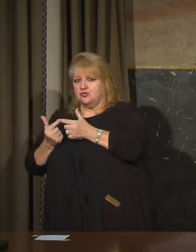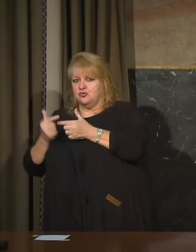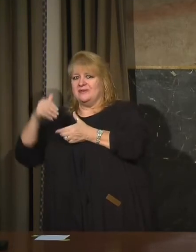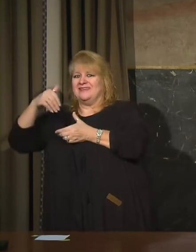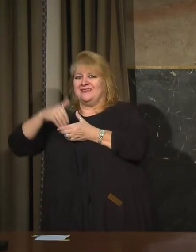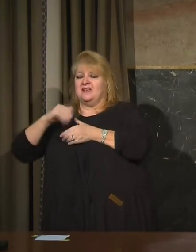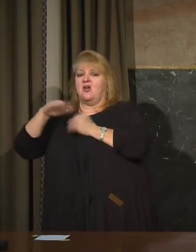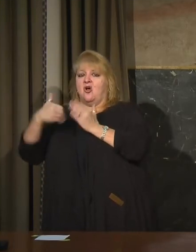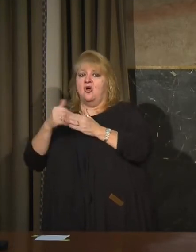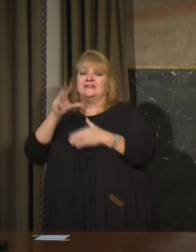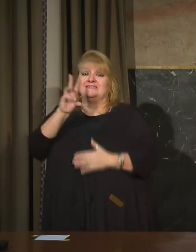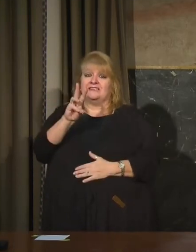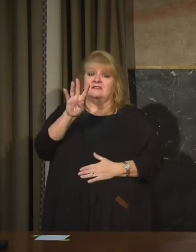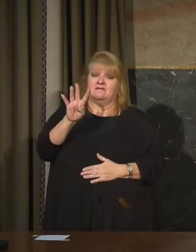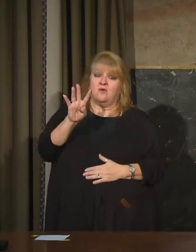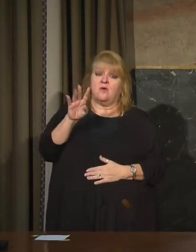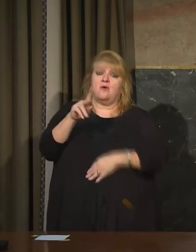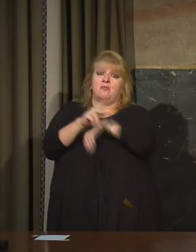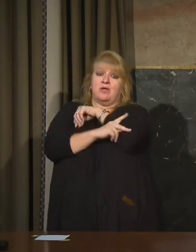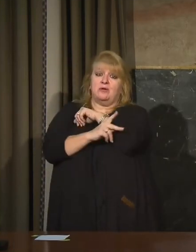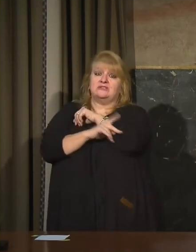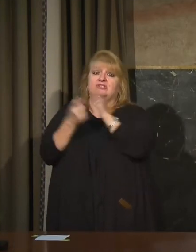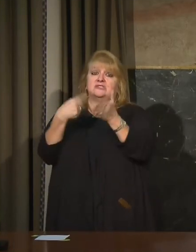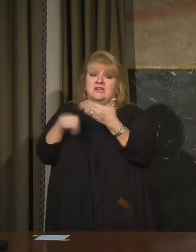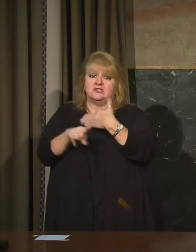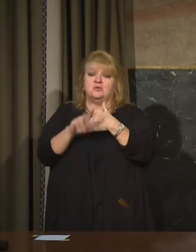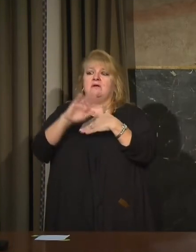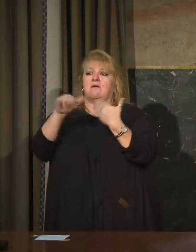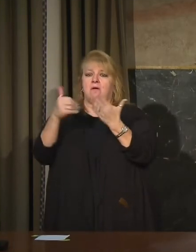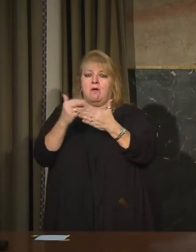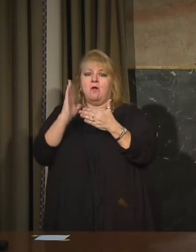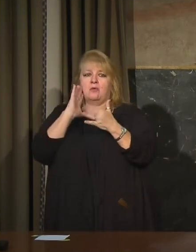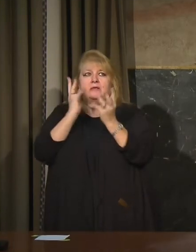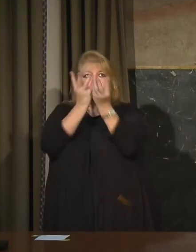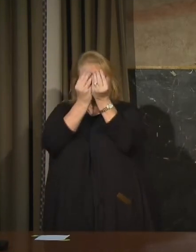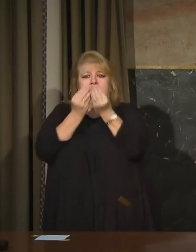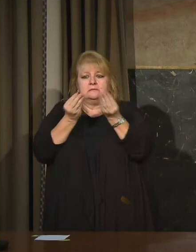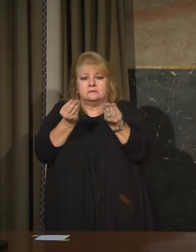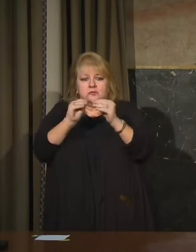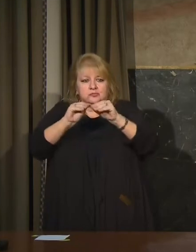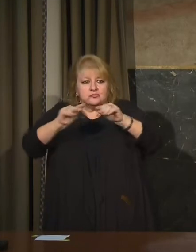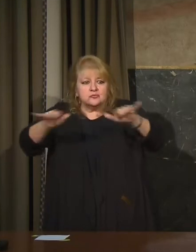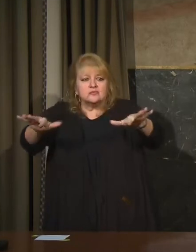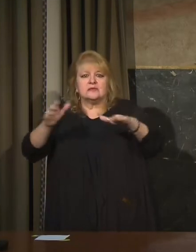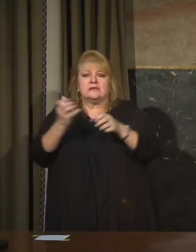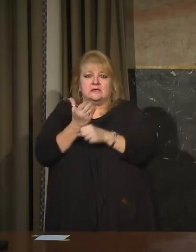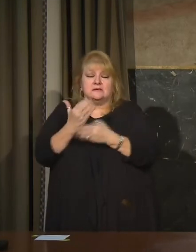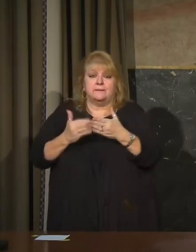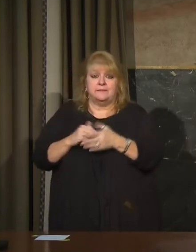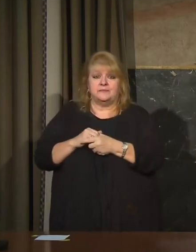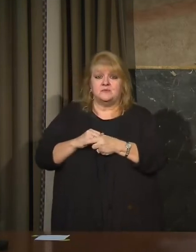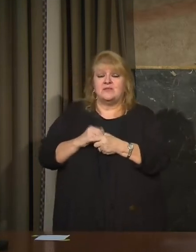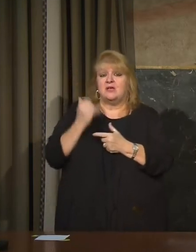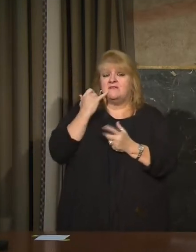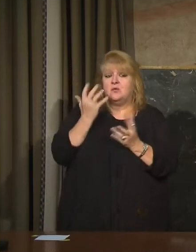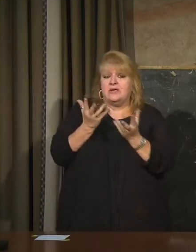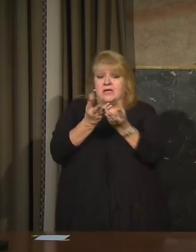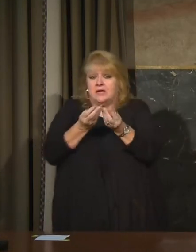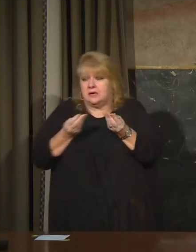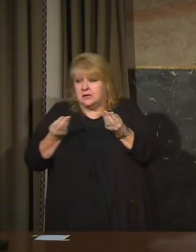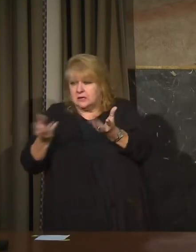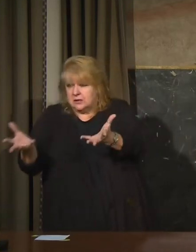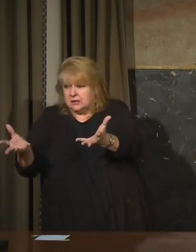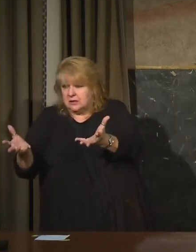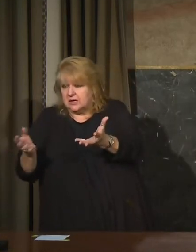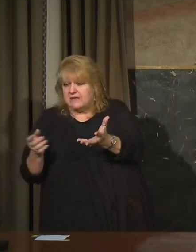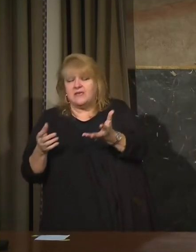64 parishes. And if we can accomplish that and resupply every pharmacist who received it